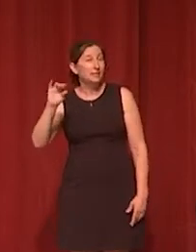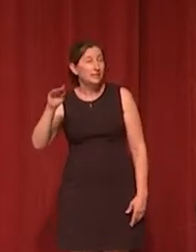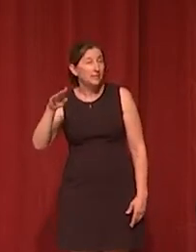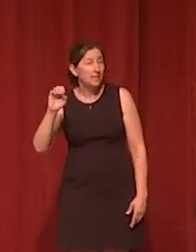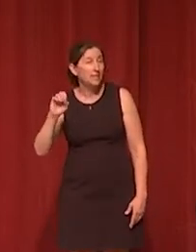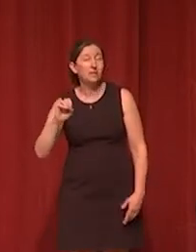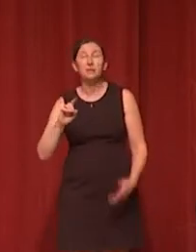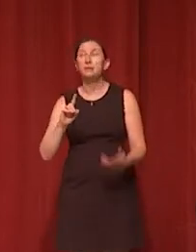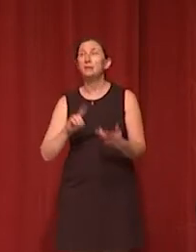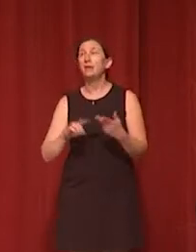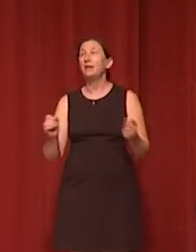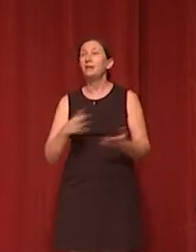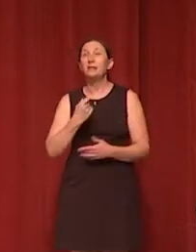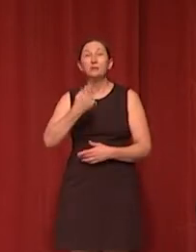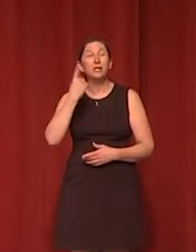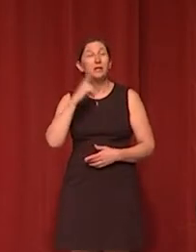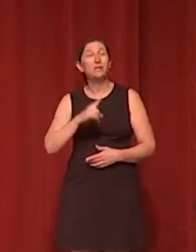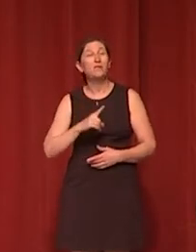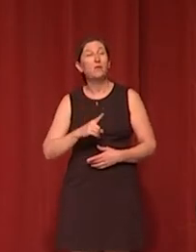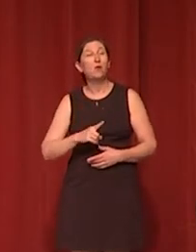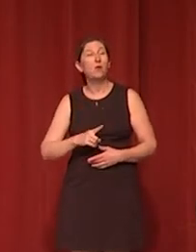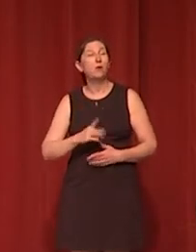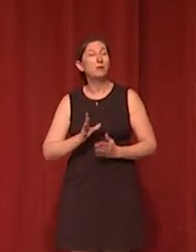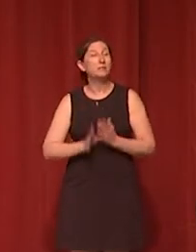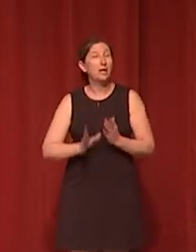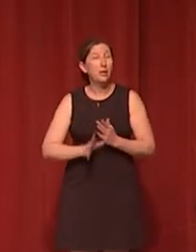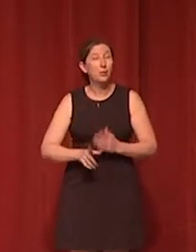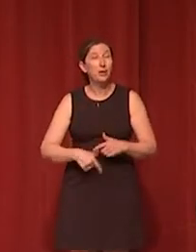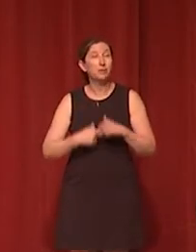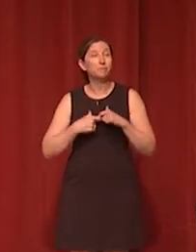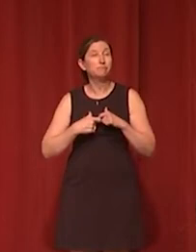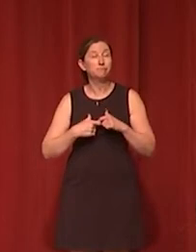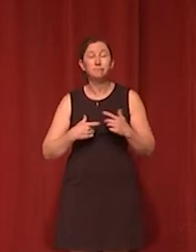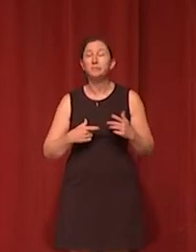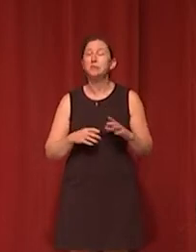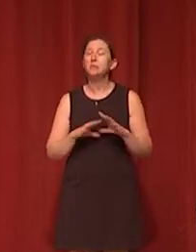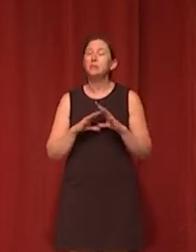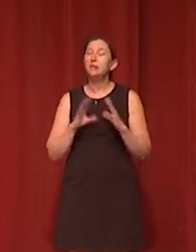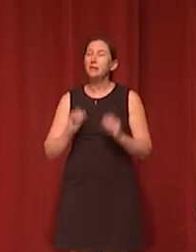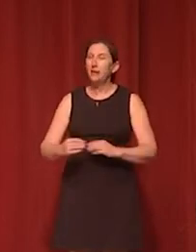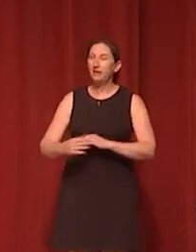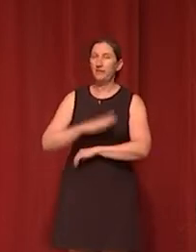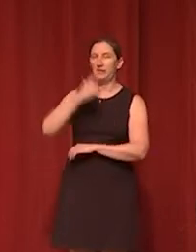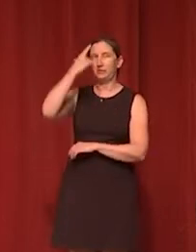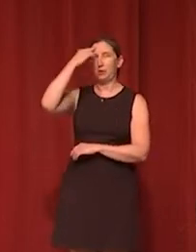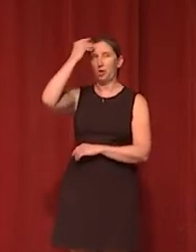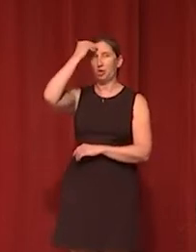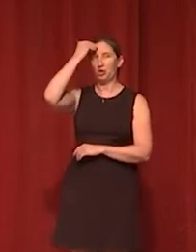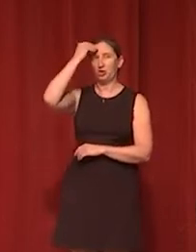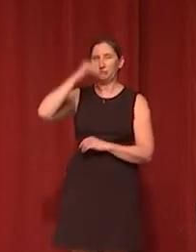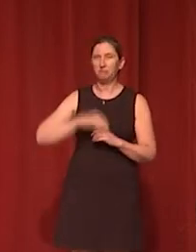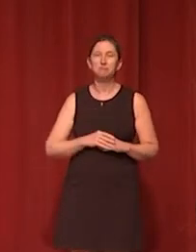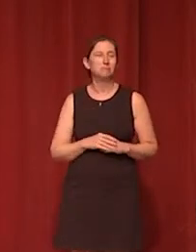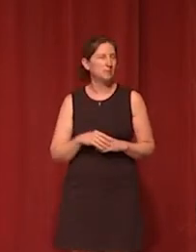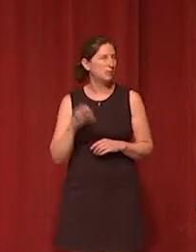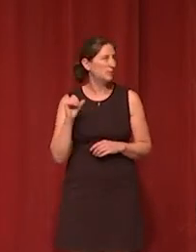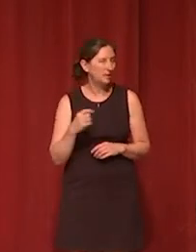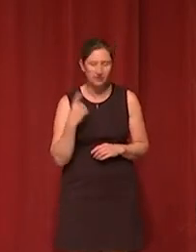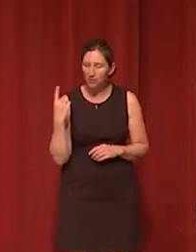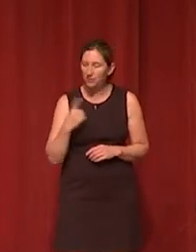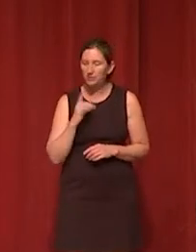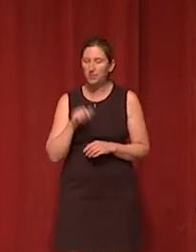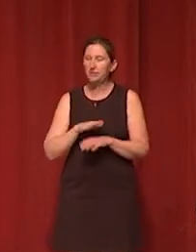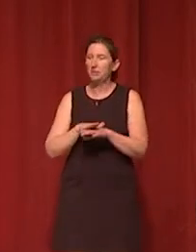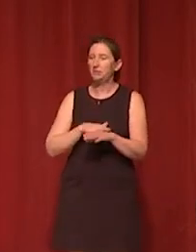on cognition. So, you know, as is mentioned, just always going slow, working with your doctor, starting with one thing at a time. But, you